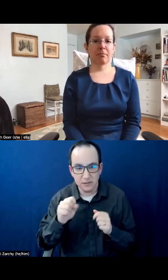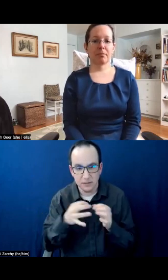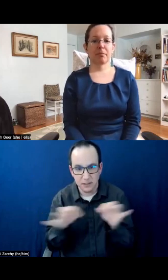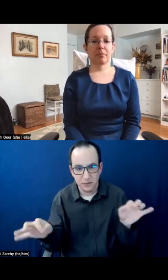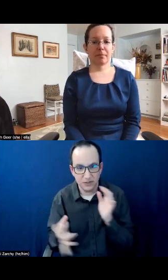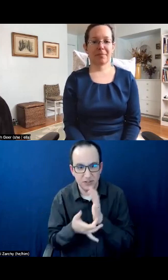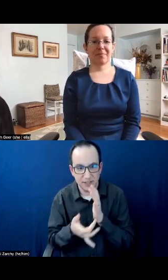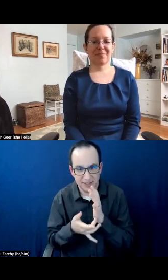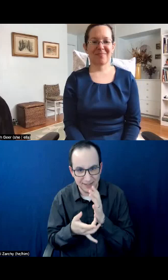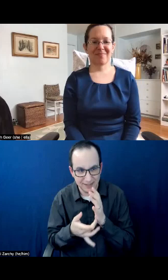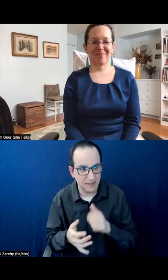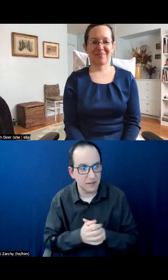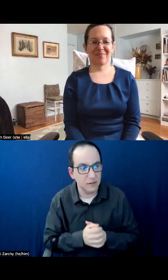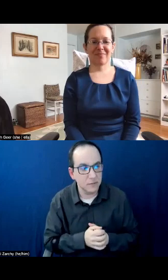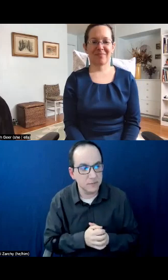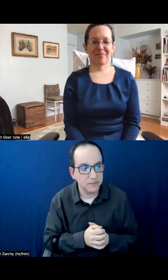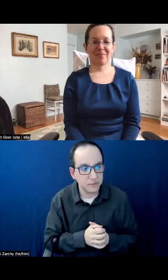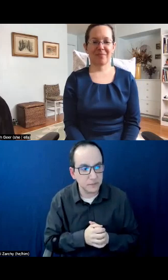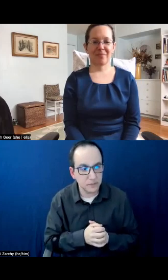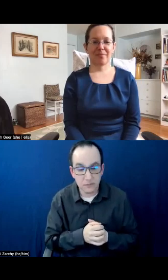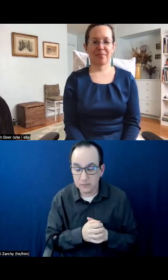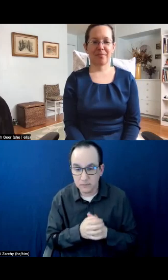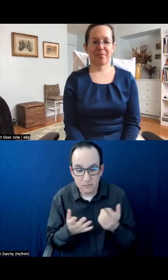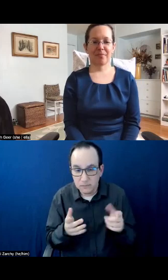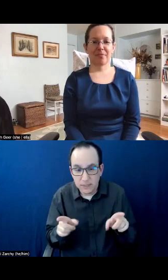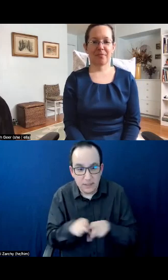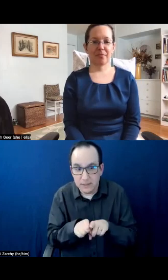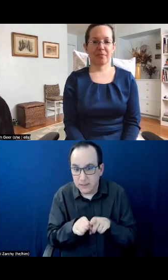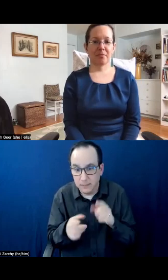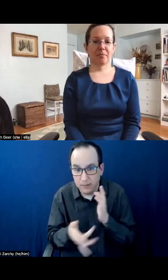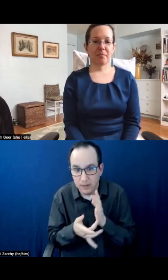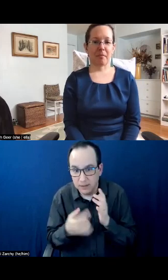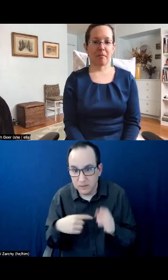different techniques for language techniques.